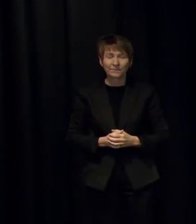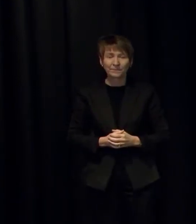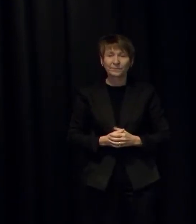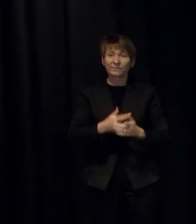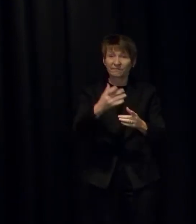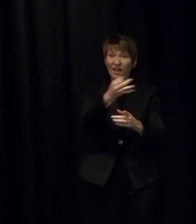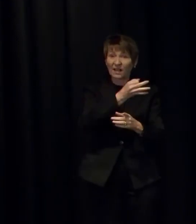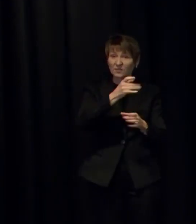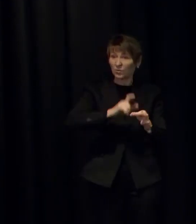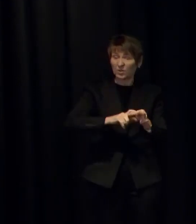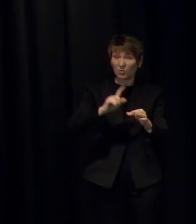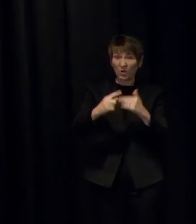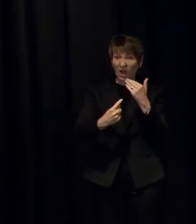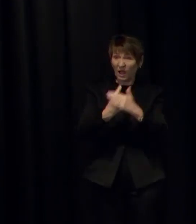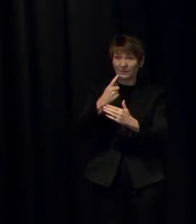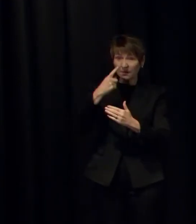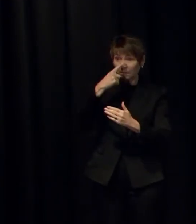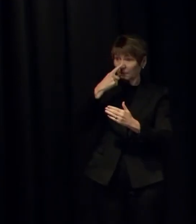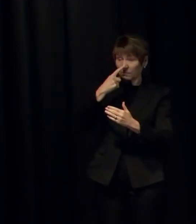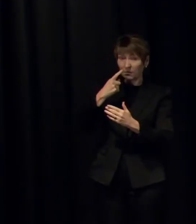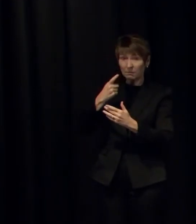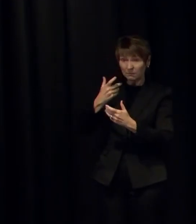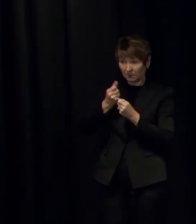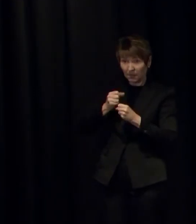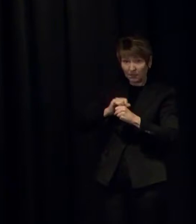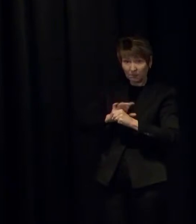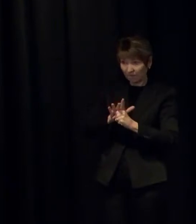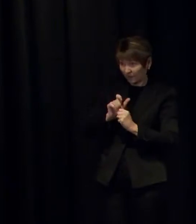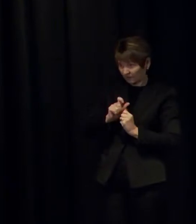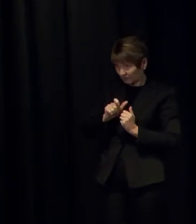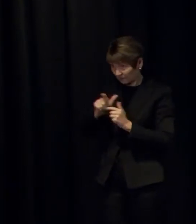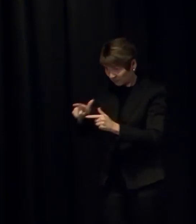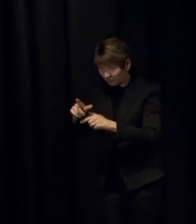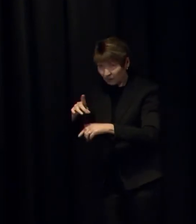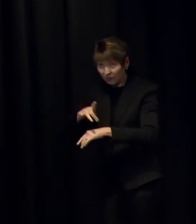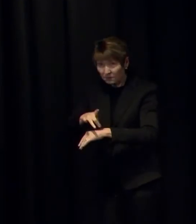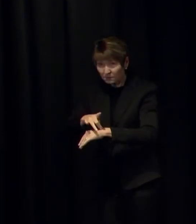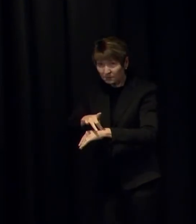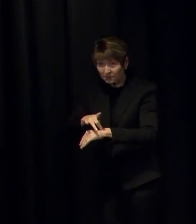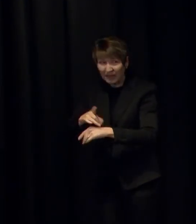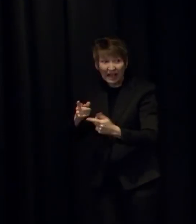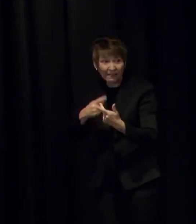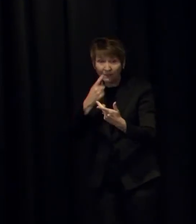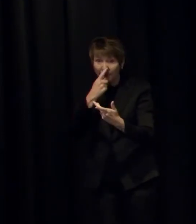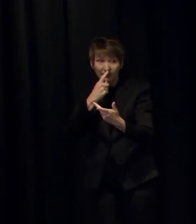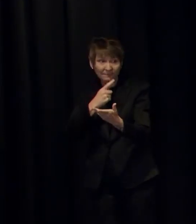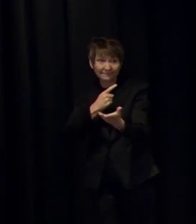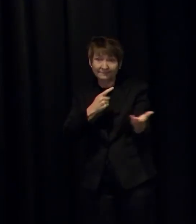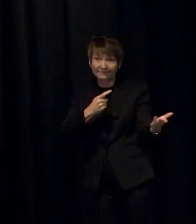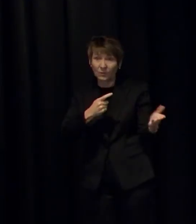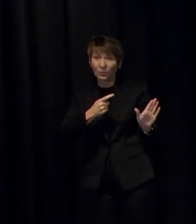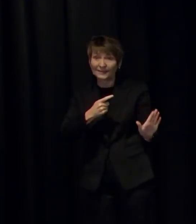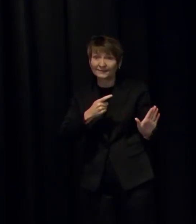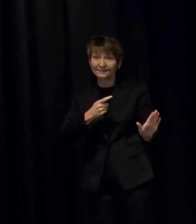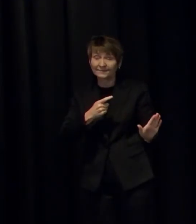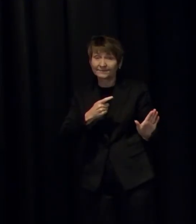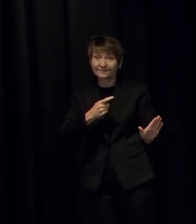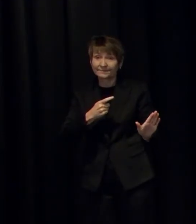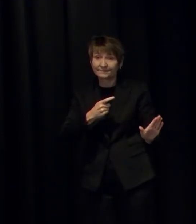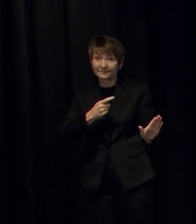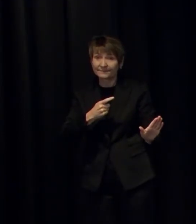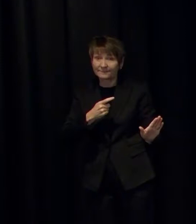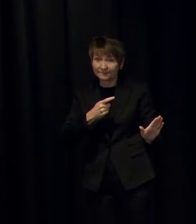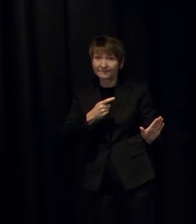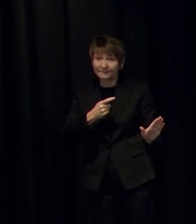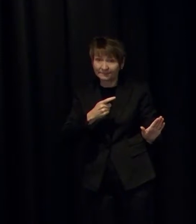streaming at the moment for COVID patients. So I suppose you could say that the flip of that is that we're streaming for other patients as well, because there's a priority. We're not having